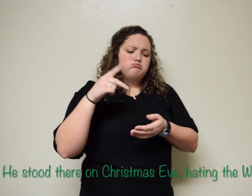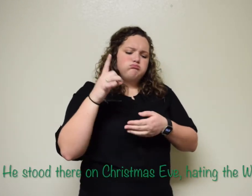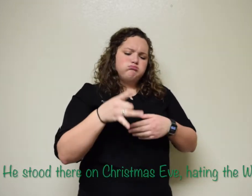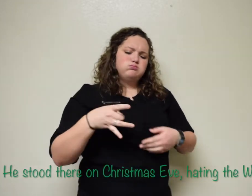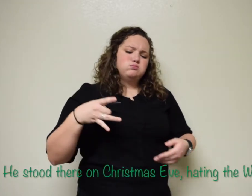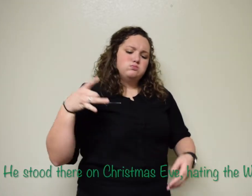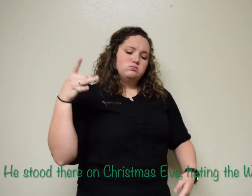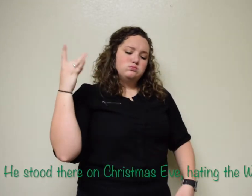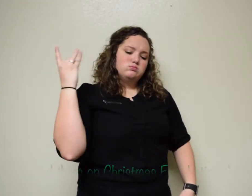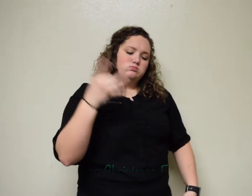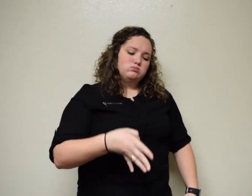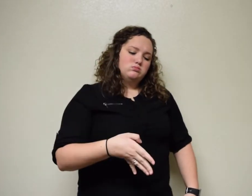the Whos.